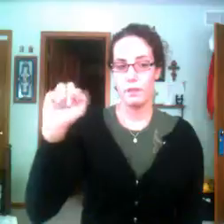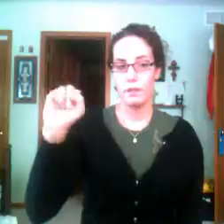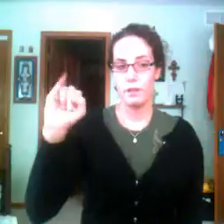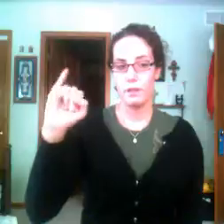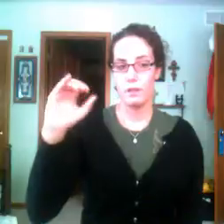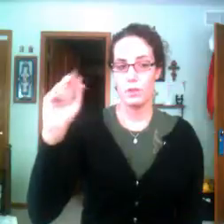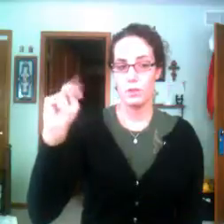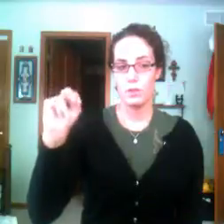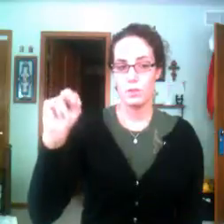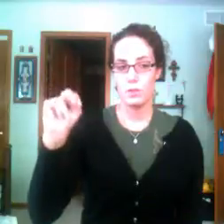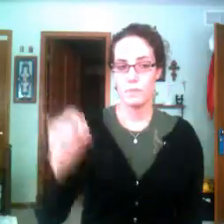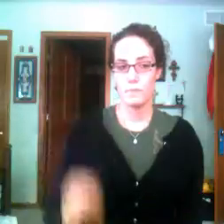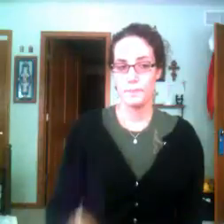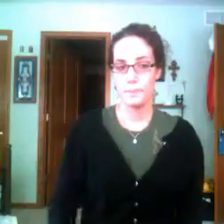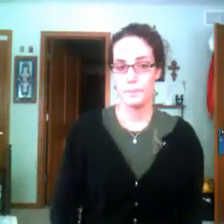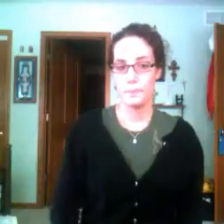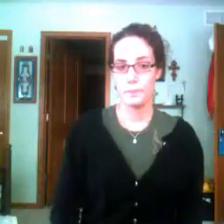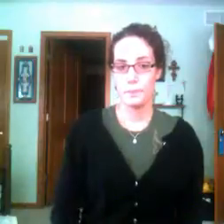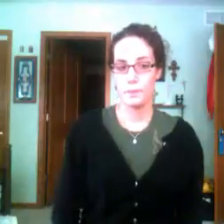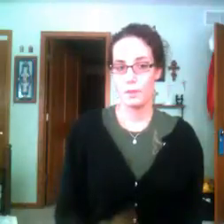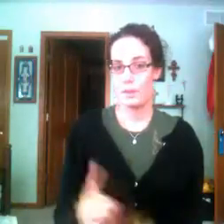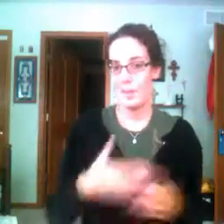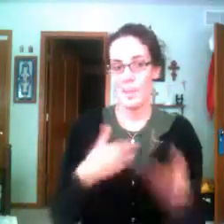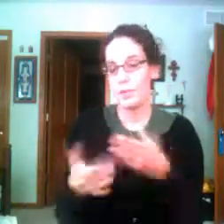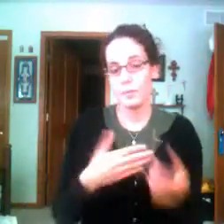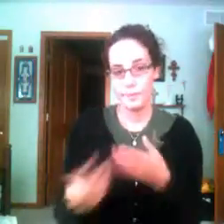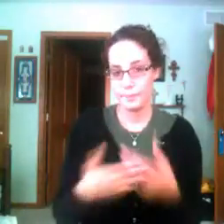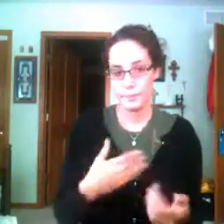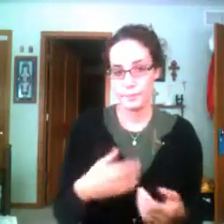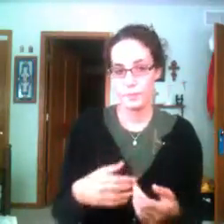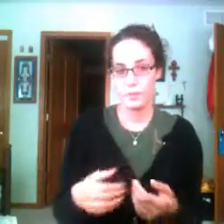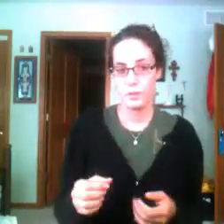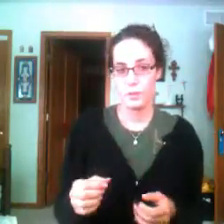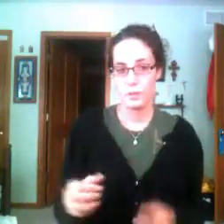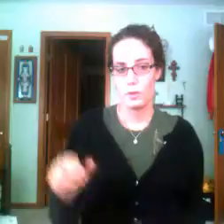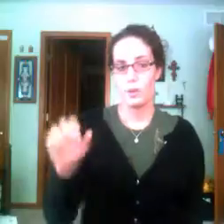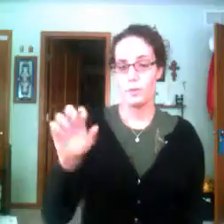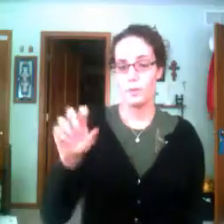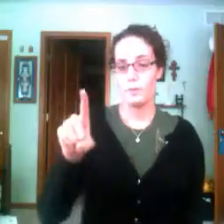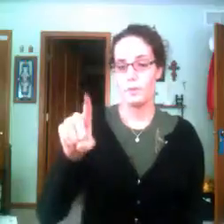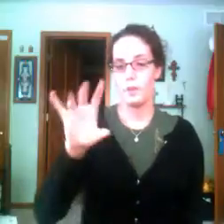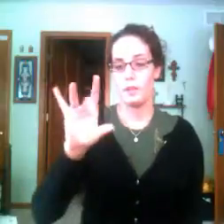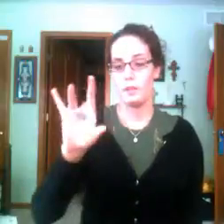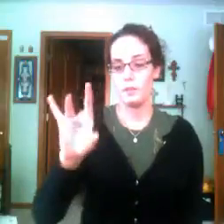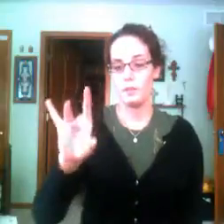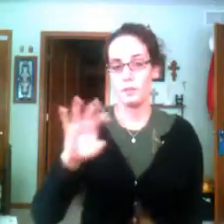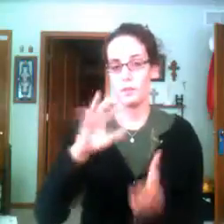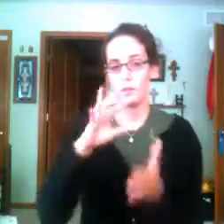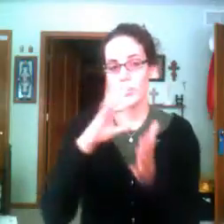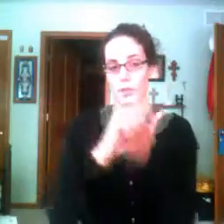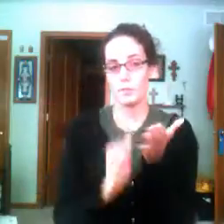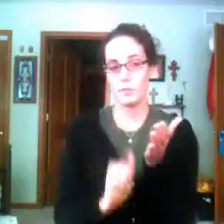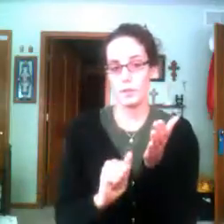lecture. Anyway, we're going to get 18. We subtract, we're going to get 2. And we tack